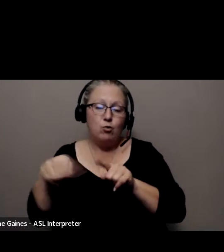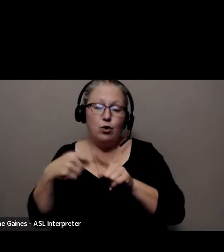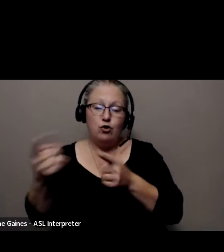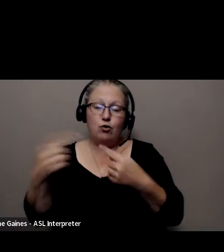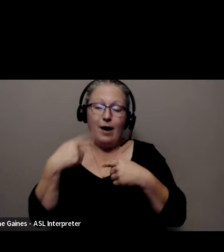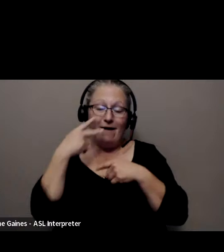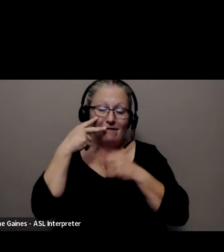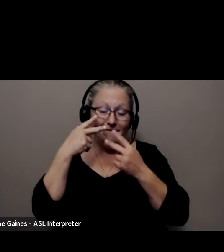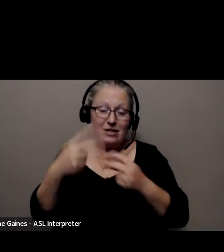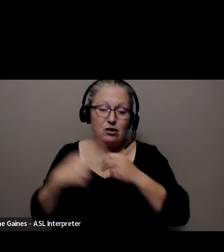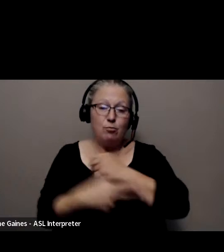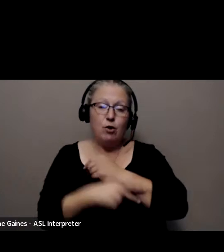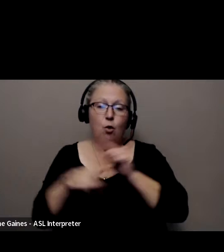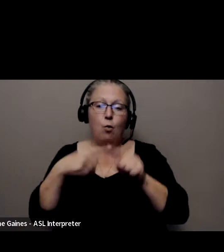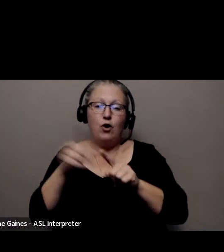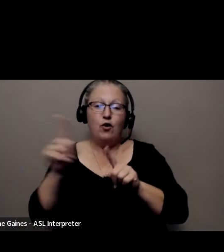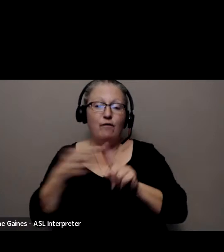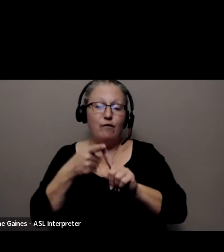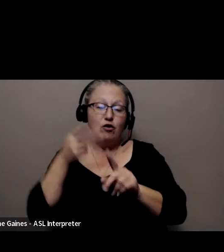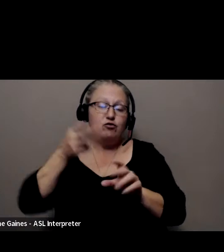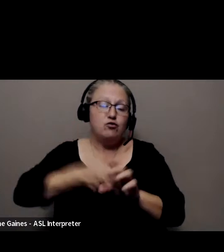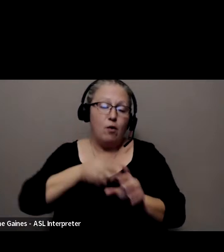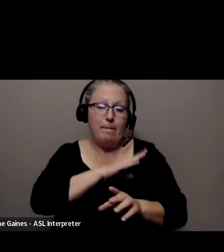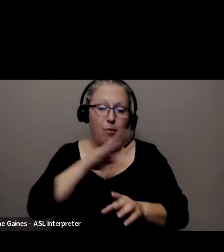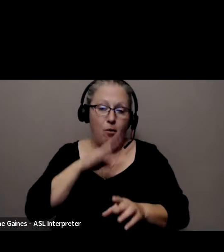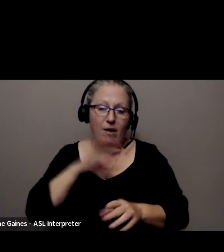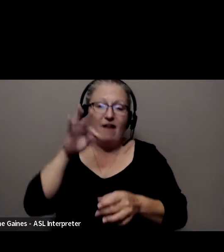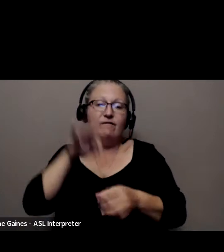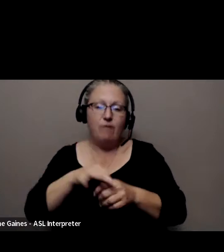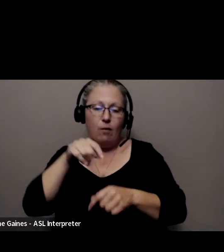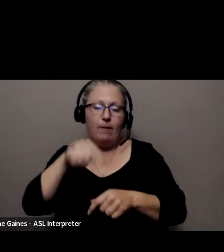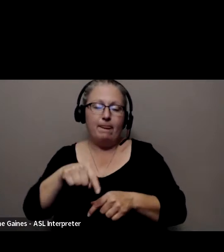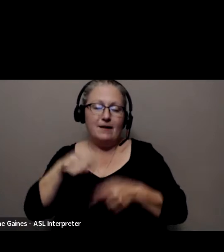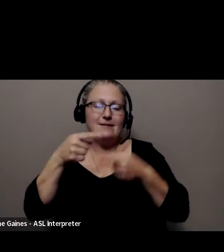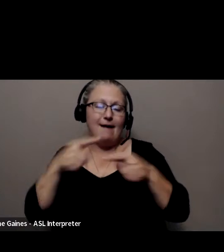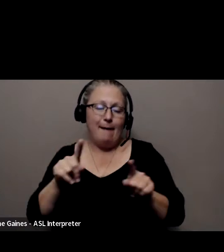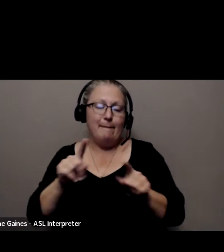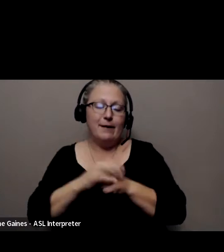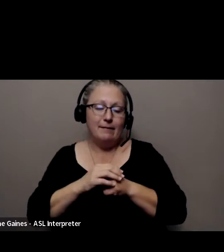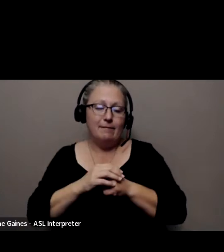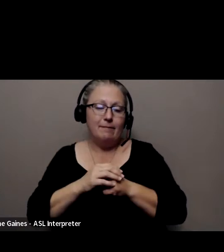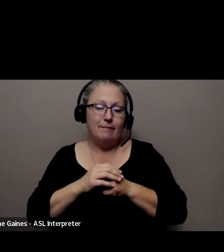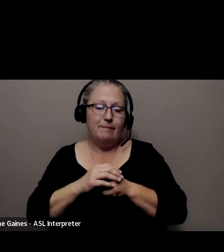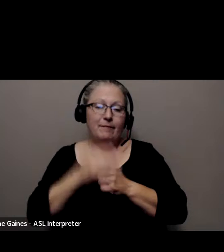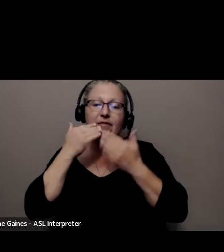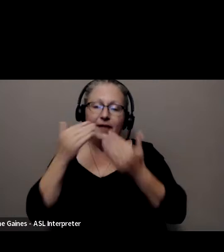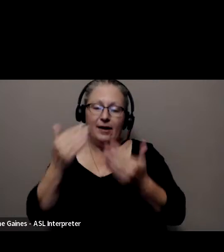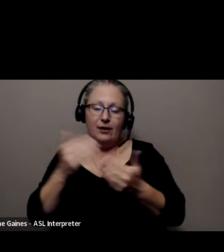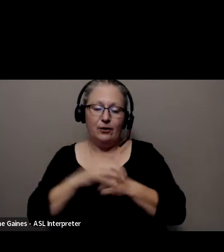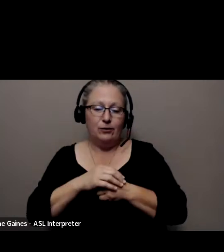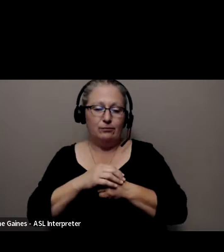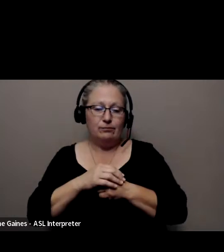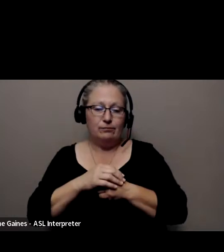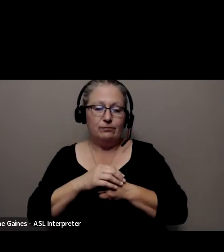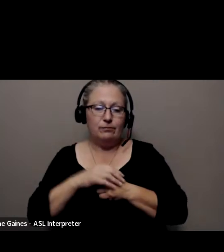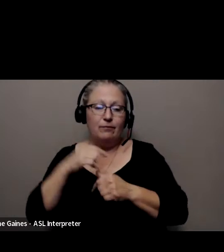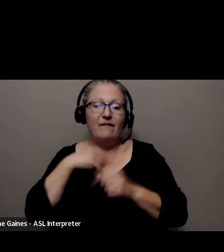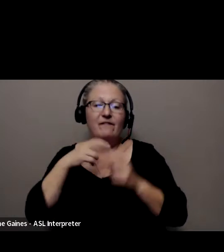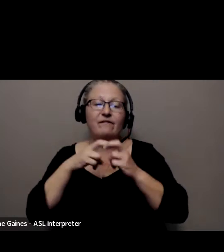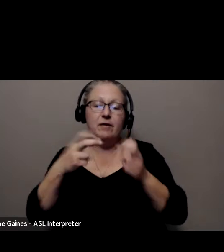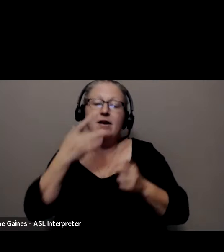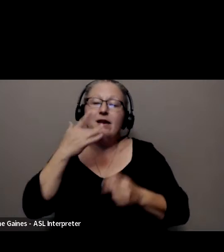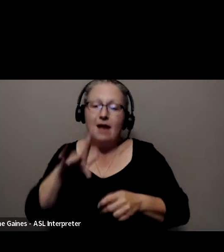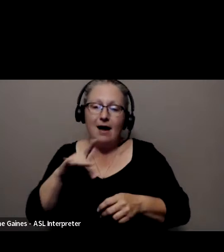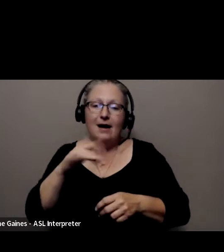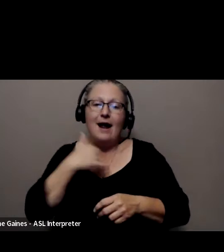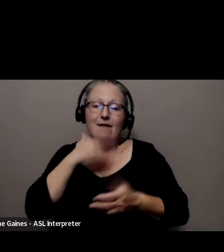you first came onto the board and voted to make this moment happen. So thank you. We are very lucky